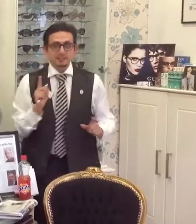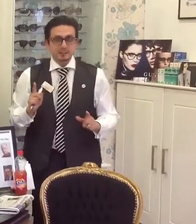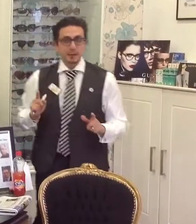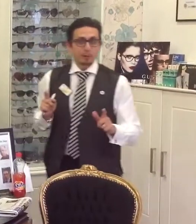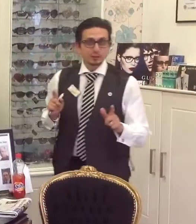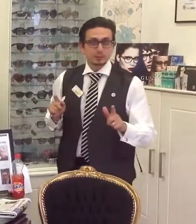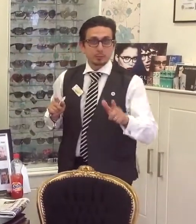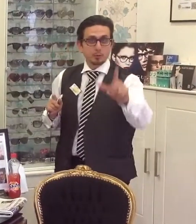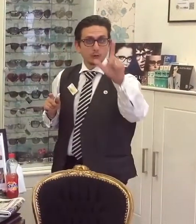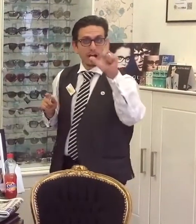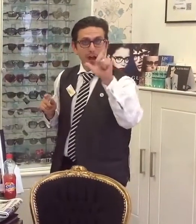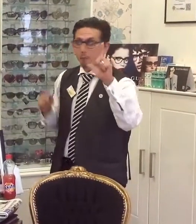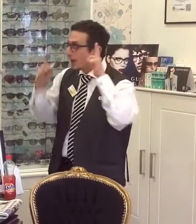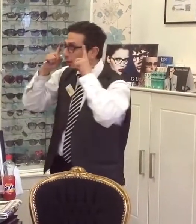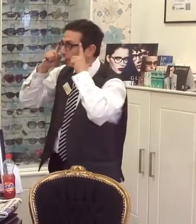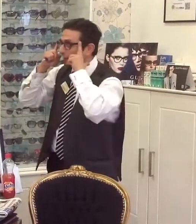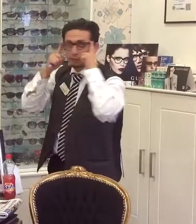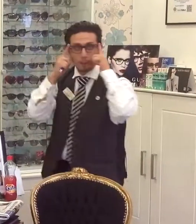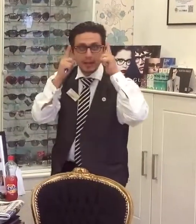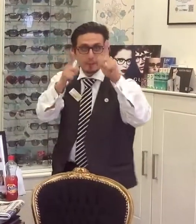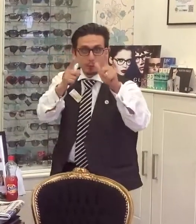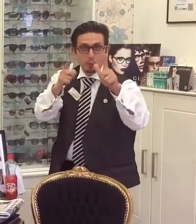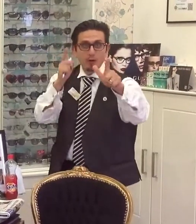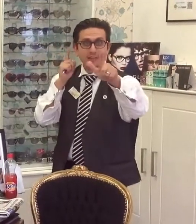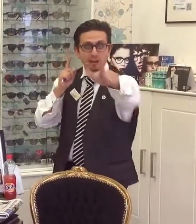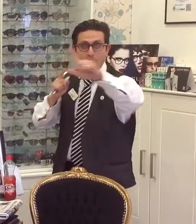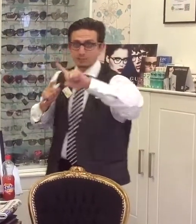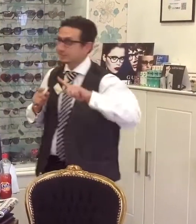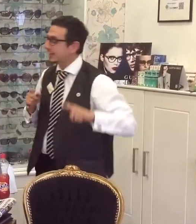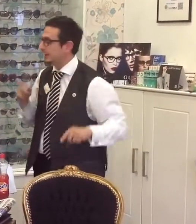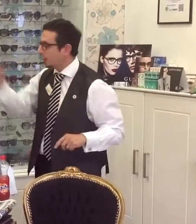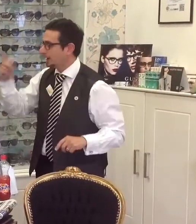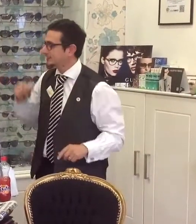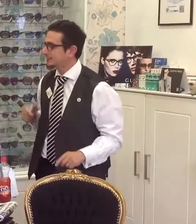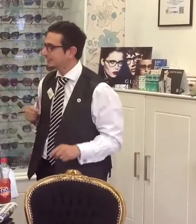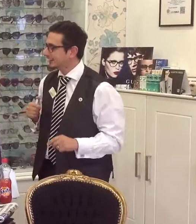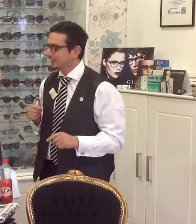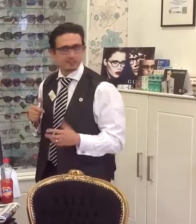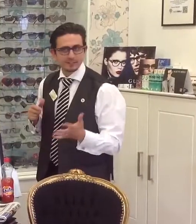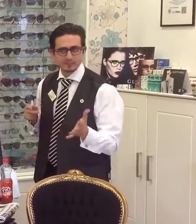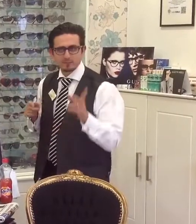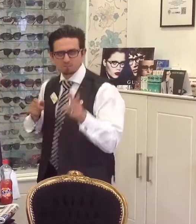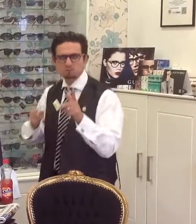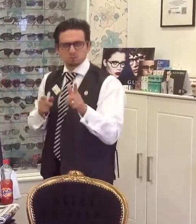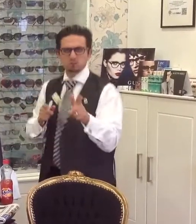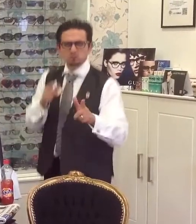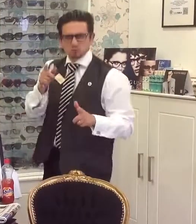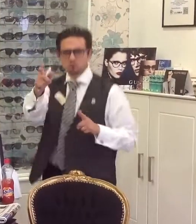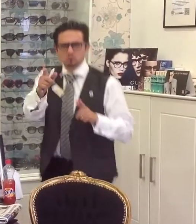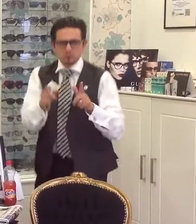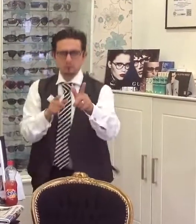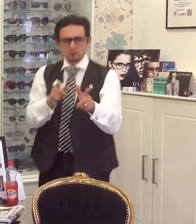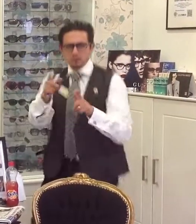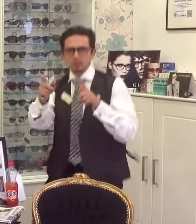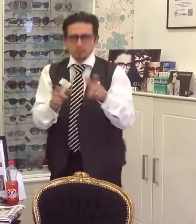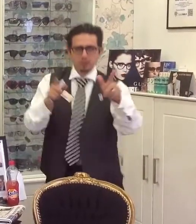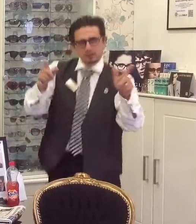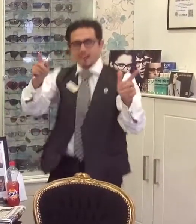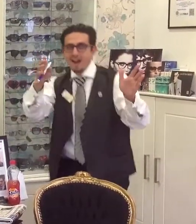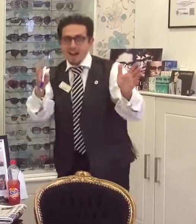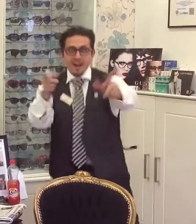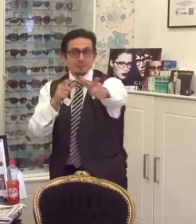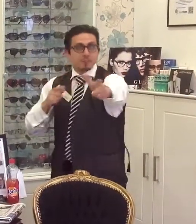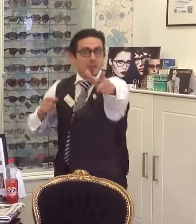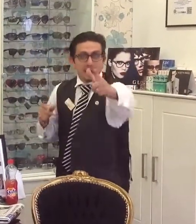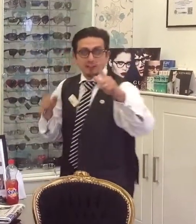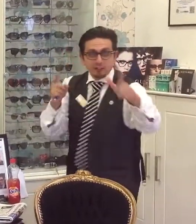you want to miss an impossible world cup we're looking for people that can't see do it tomorrow it's friday